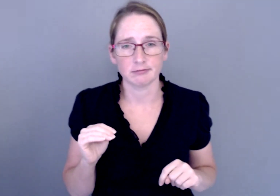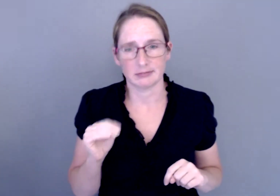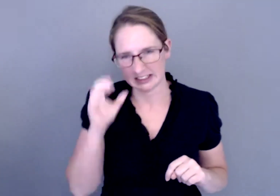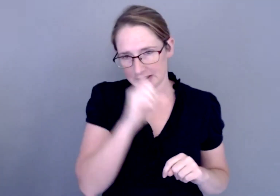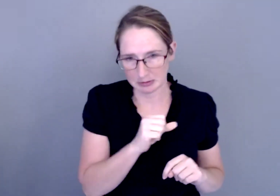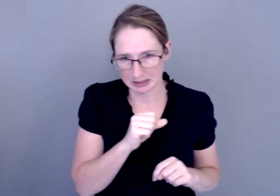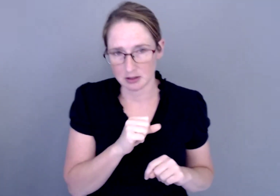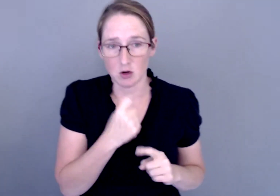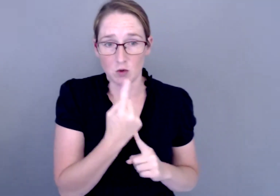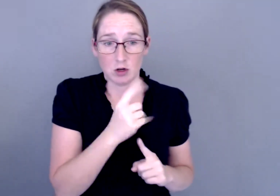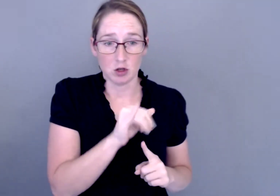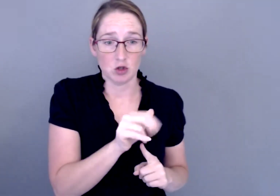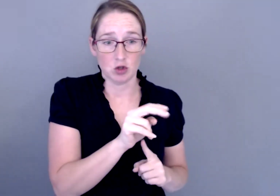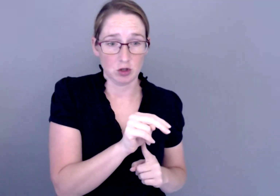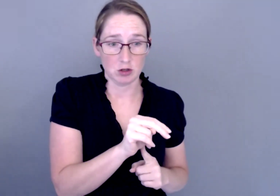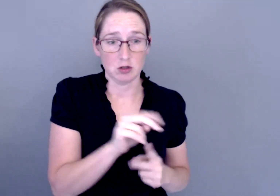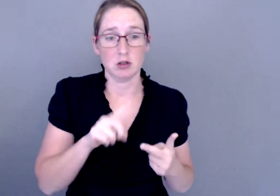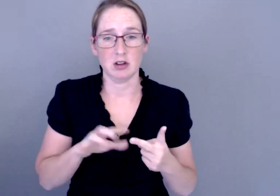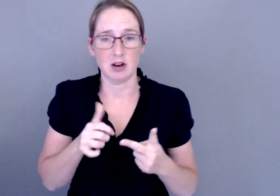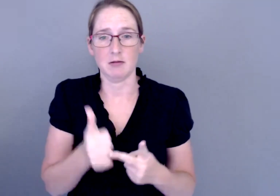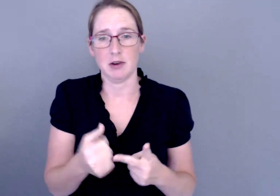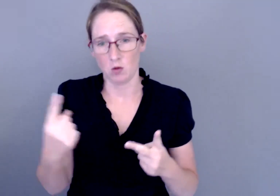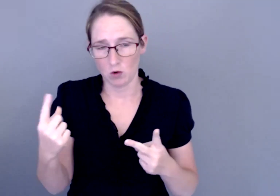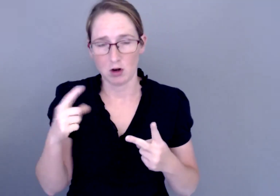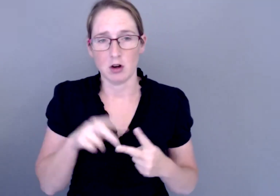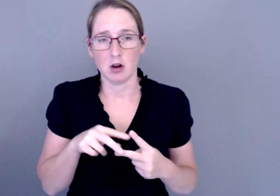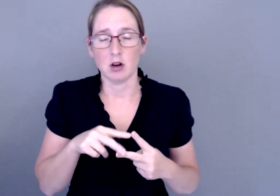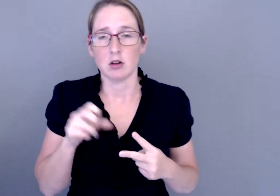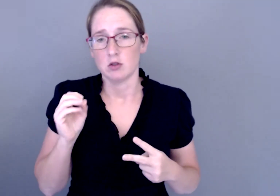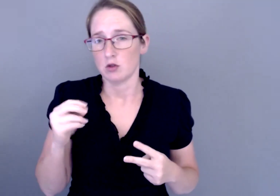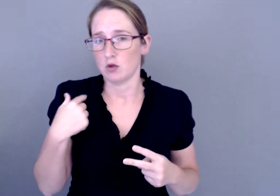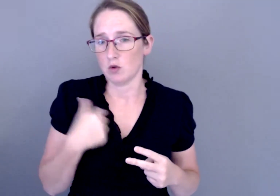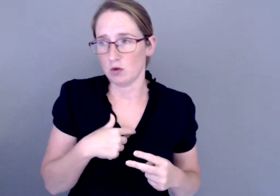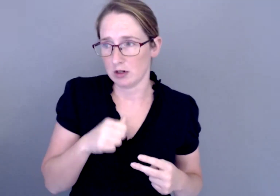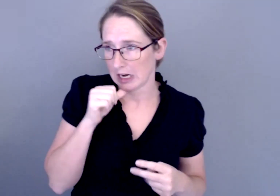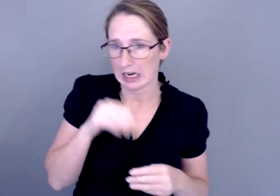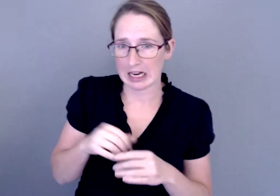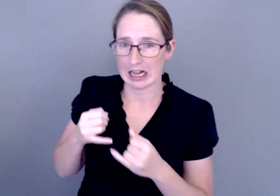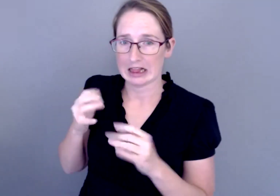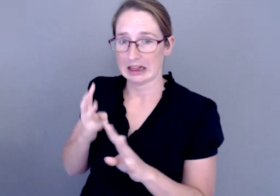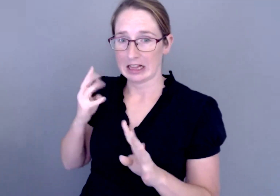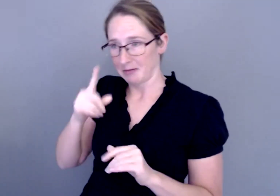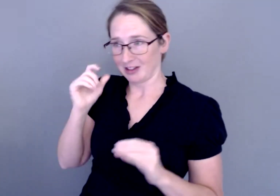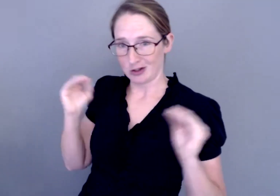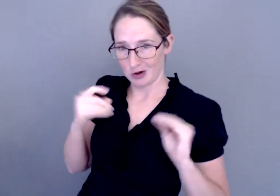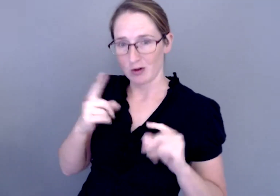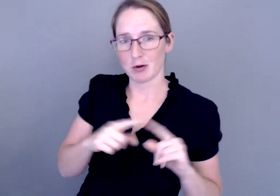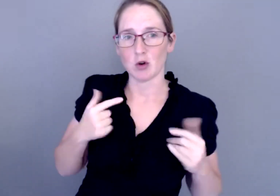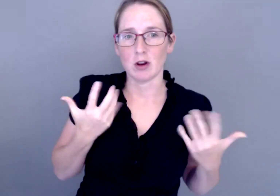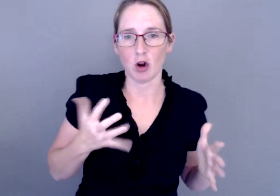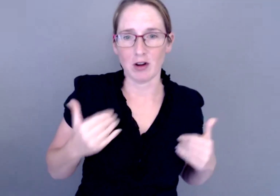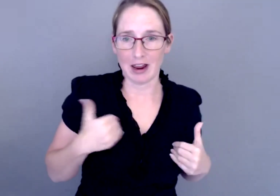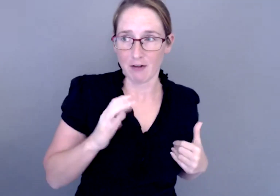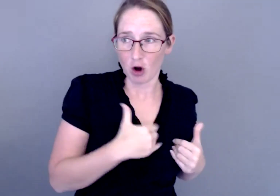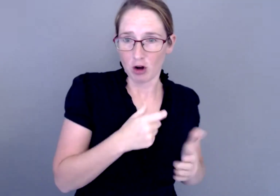estimates, one in January and then an updated one. So we're not in line because there's not a line, but we do already have our estimates, and